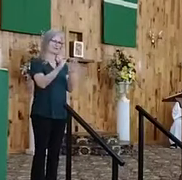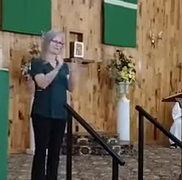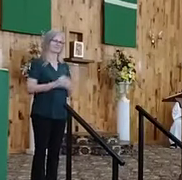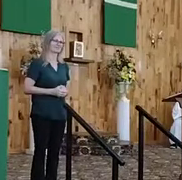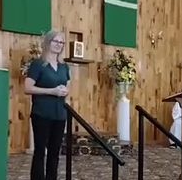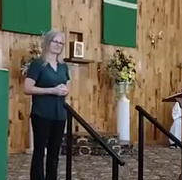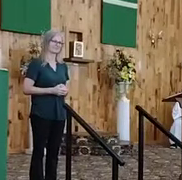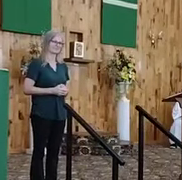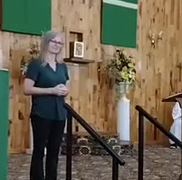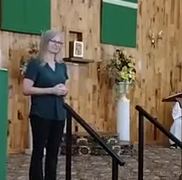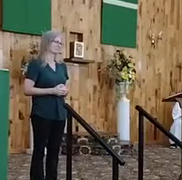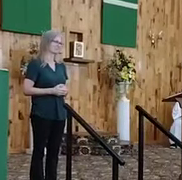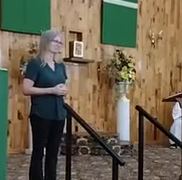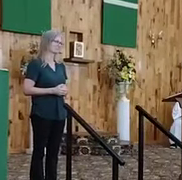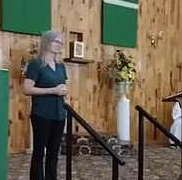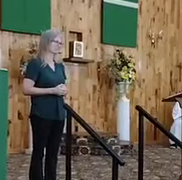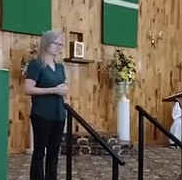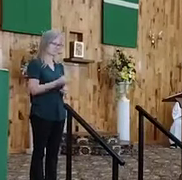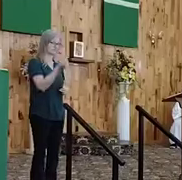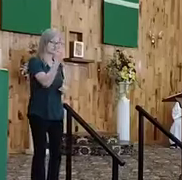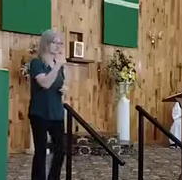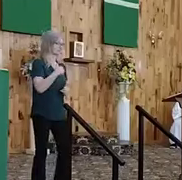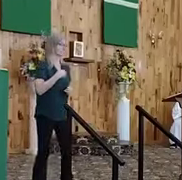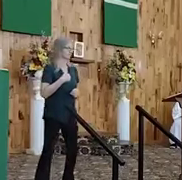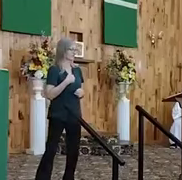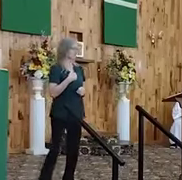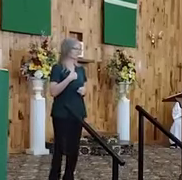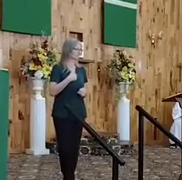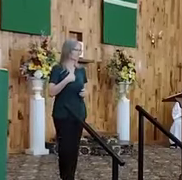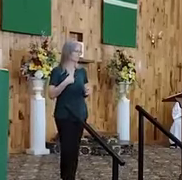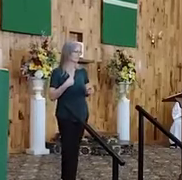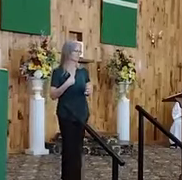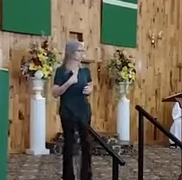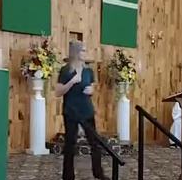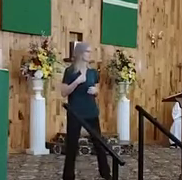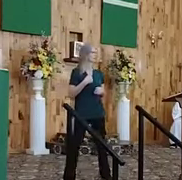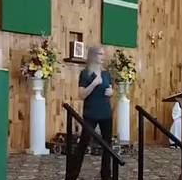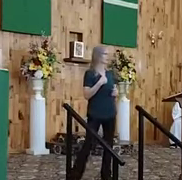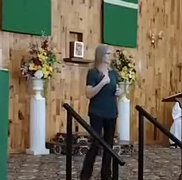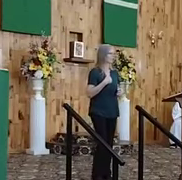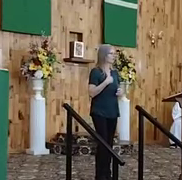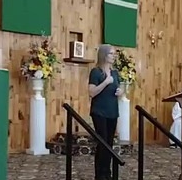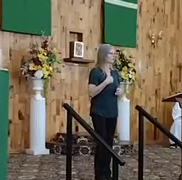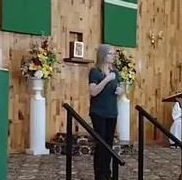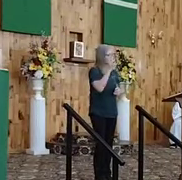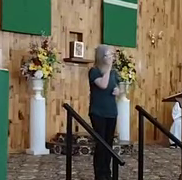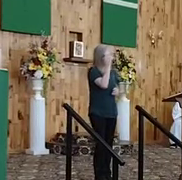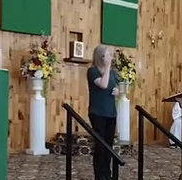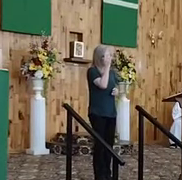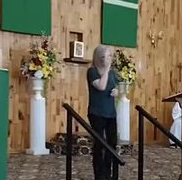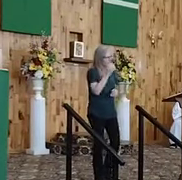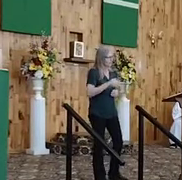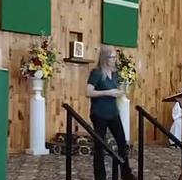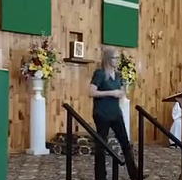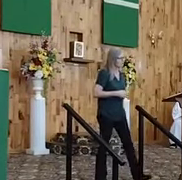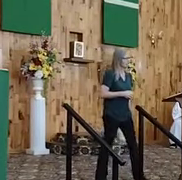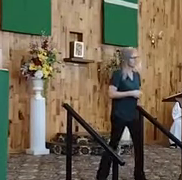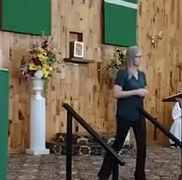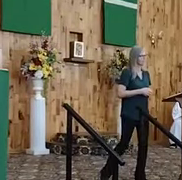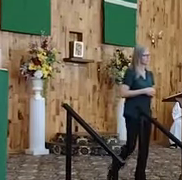well. Are you with me? You know when you, those of us who travel, when you re-enter the United